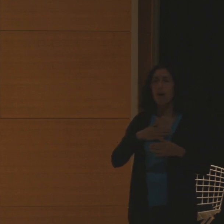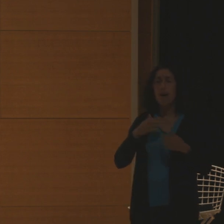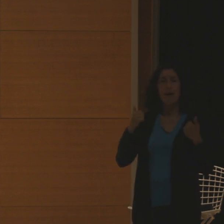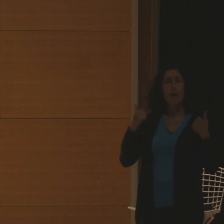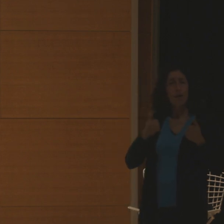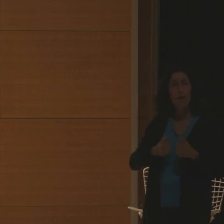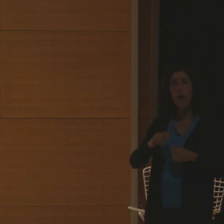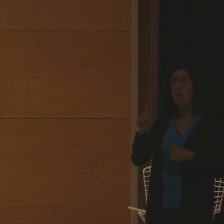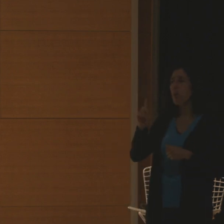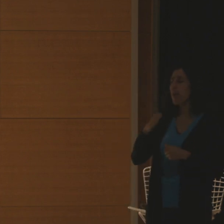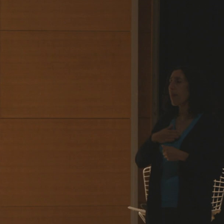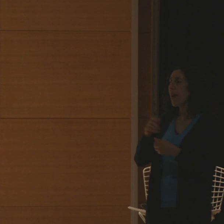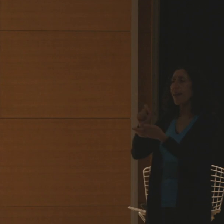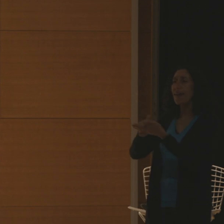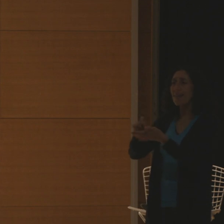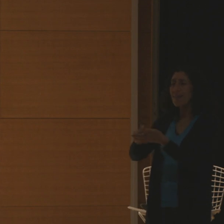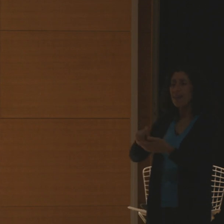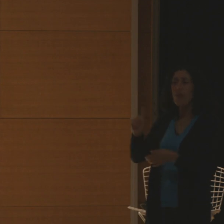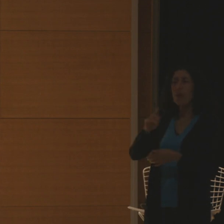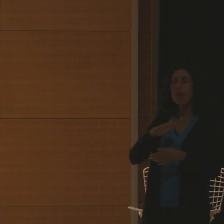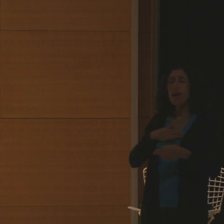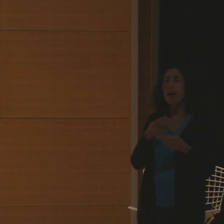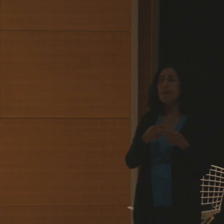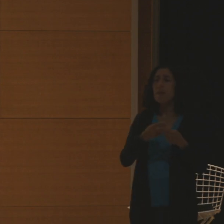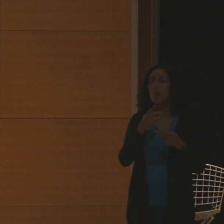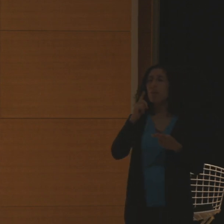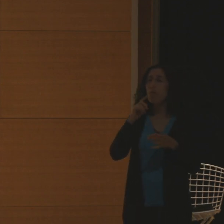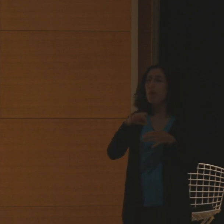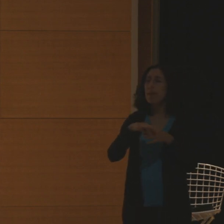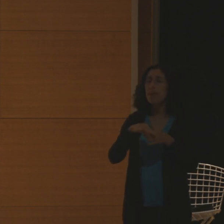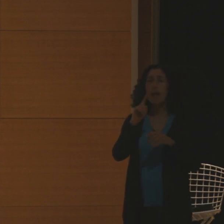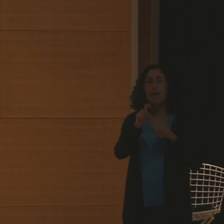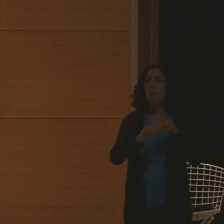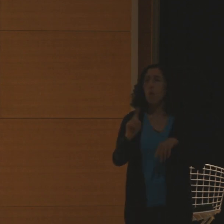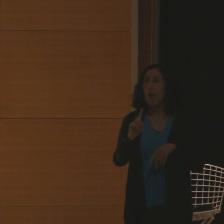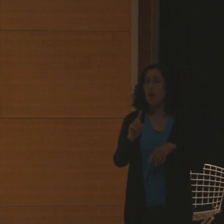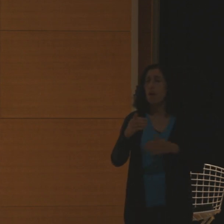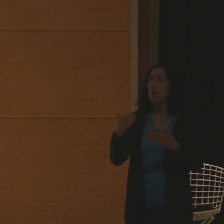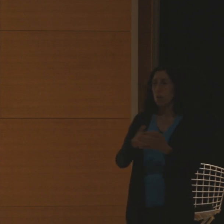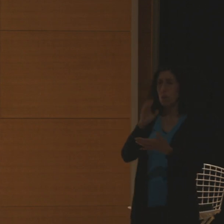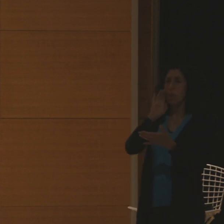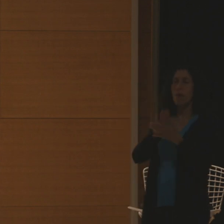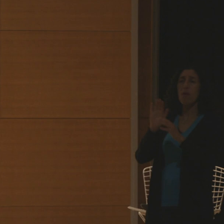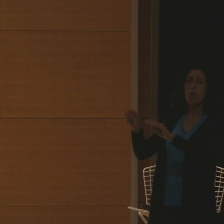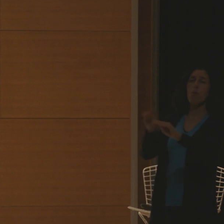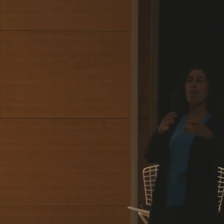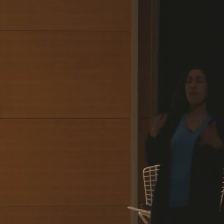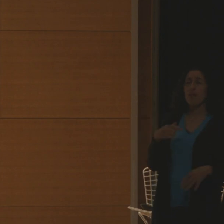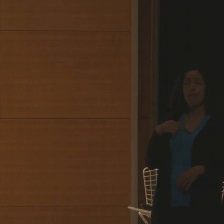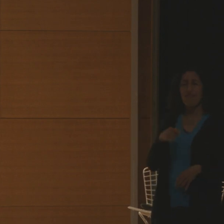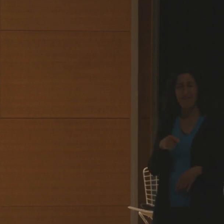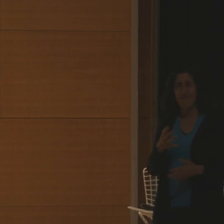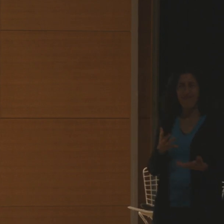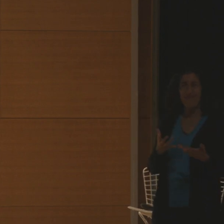his materials for calligraphy, the small spoons he liked for his tea. "You sit," she said to him, getting up from the couch where